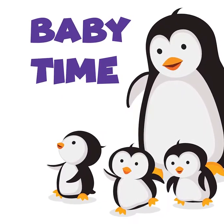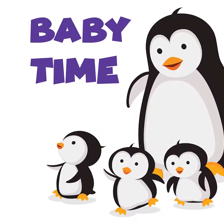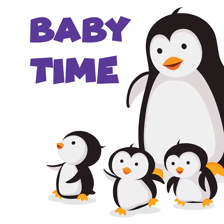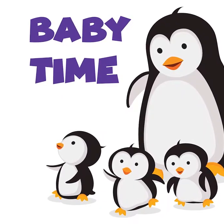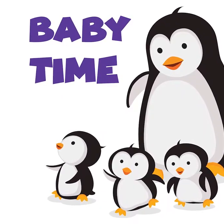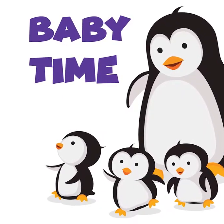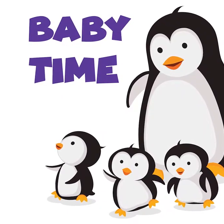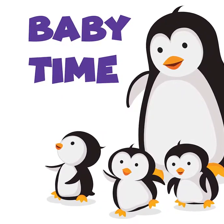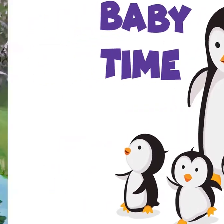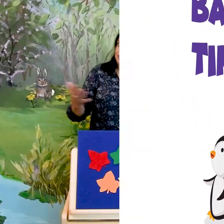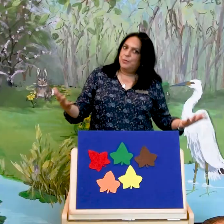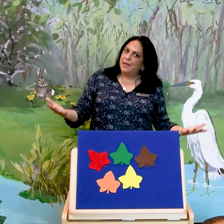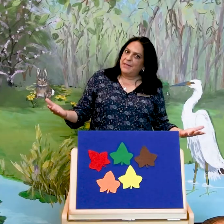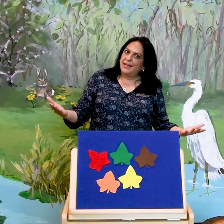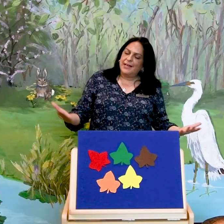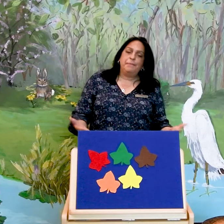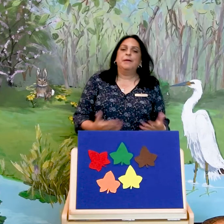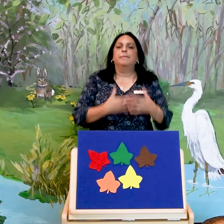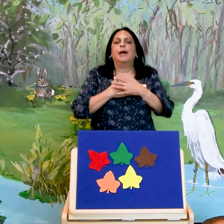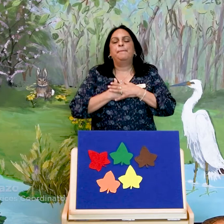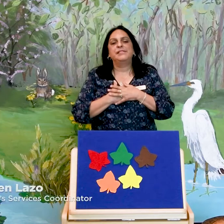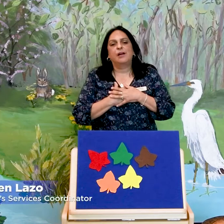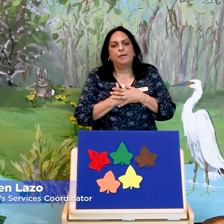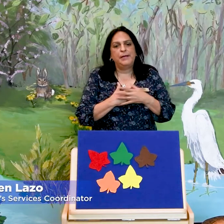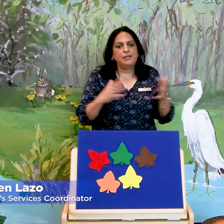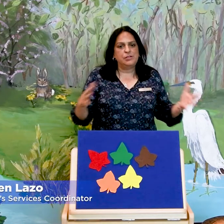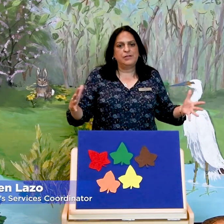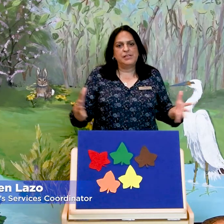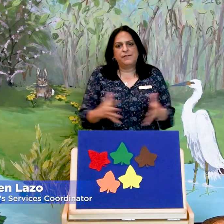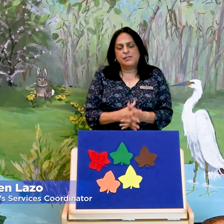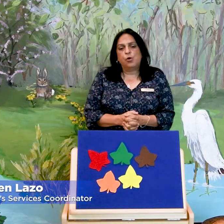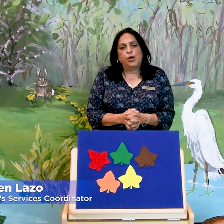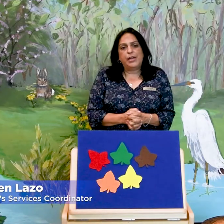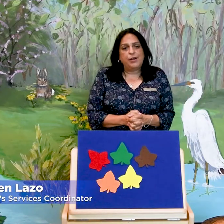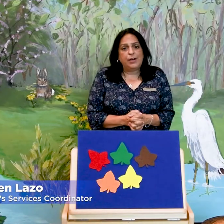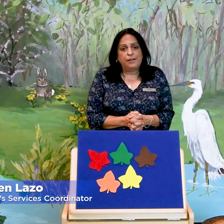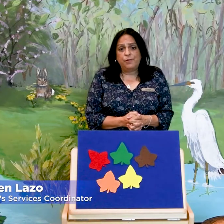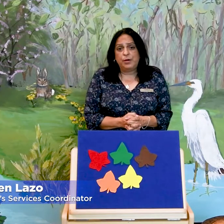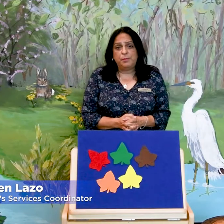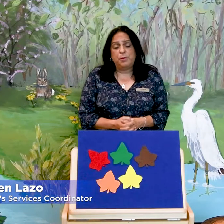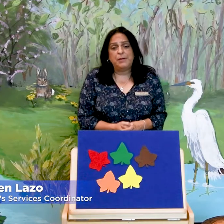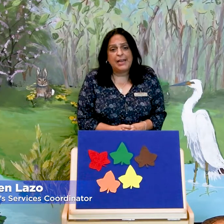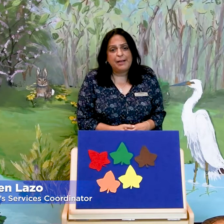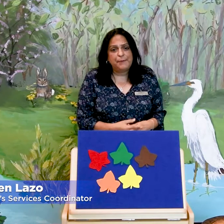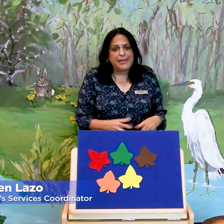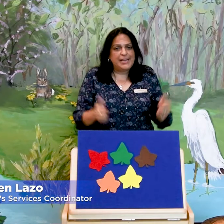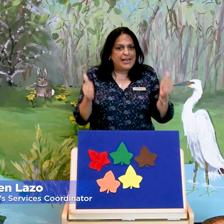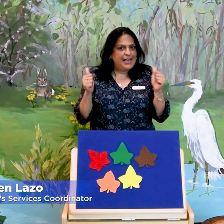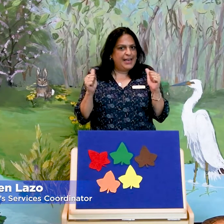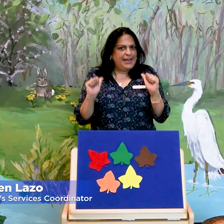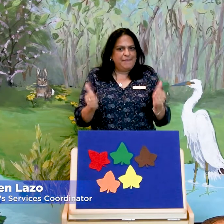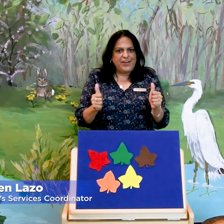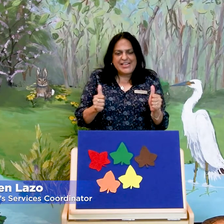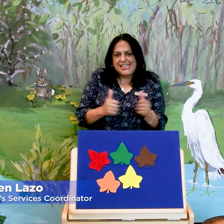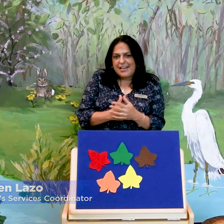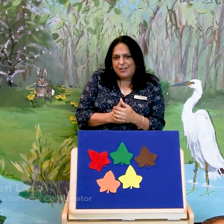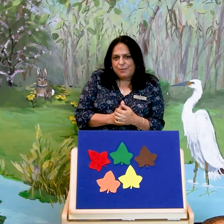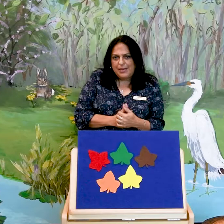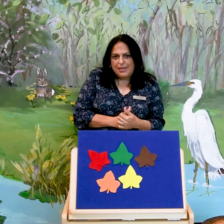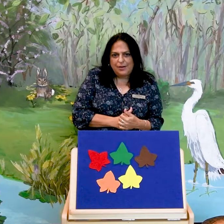Hey everyone, welcome to Baby Time. I'm Ms. Carmen, Children Services Coordinator at the Kluger Recovery Library. I'm very excited to be here with